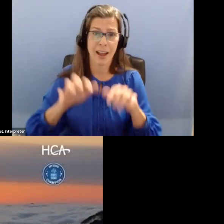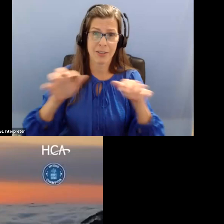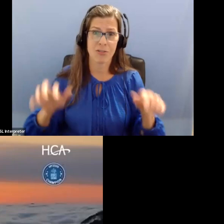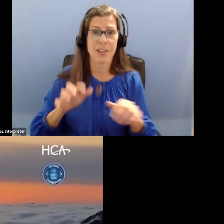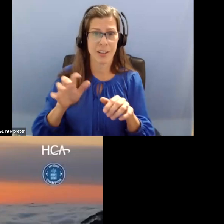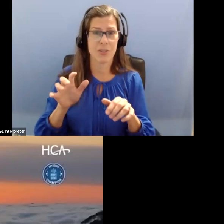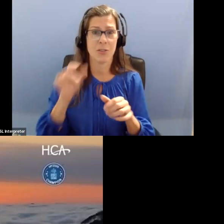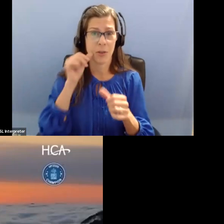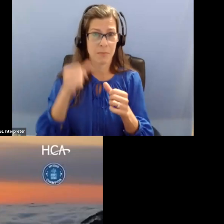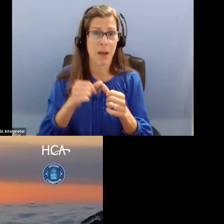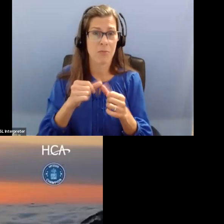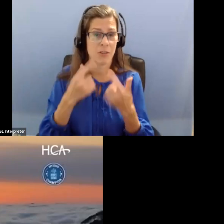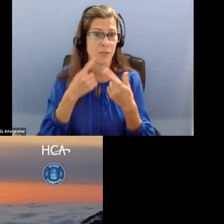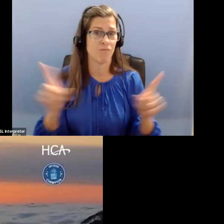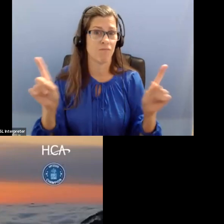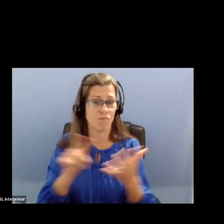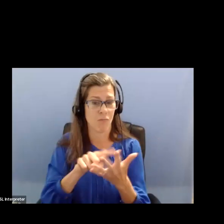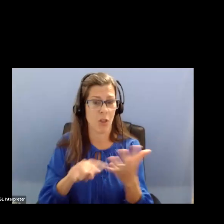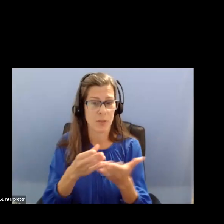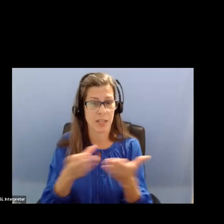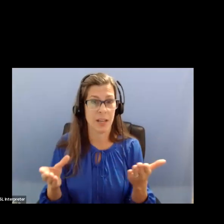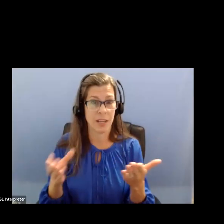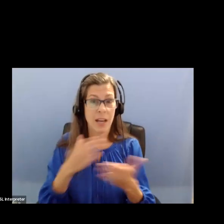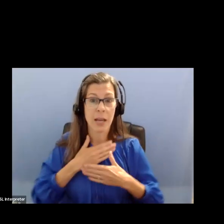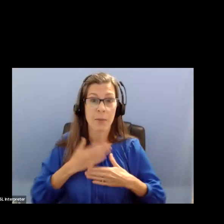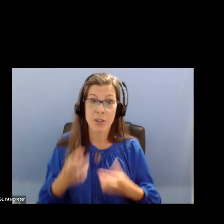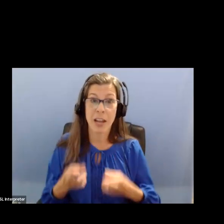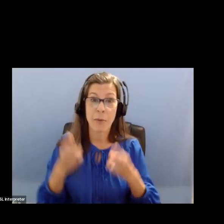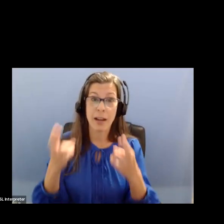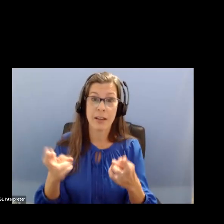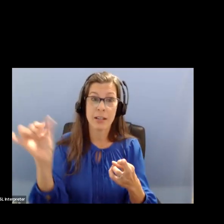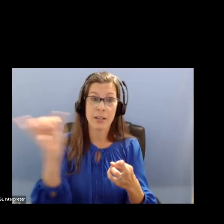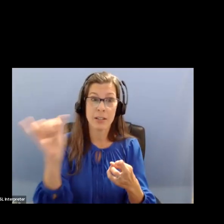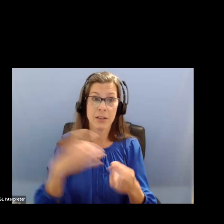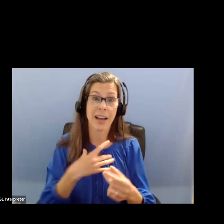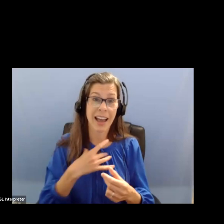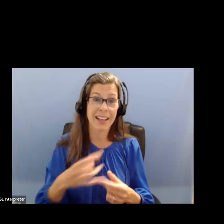out every time. So appreciate that. And appreciate the recommendation. I do like Chopped.